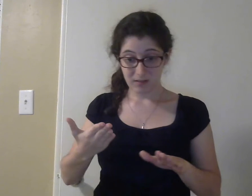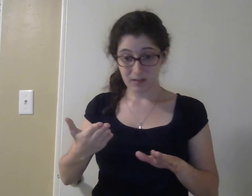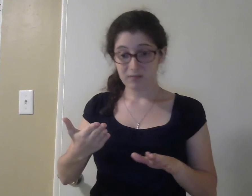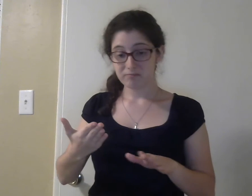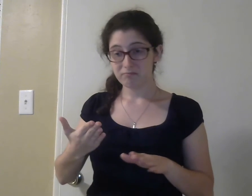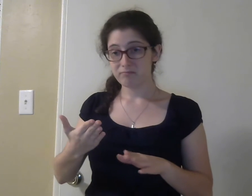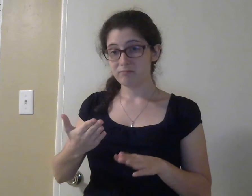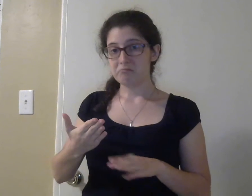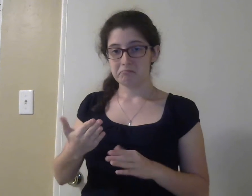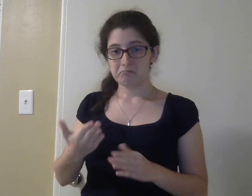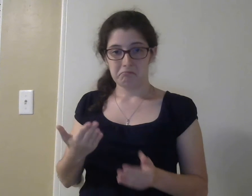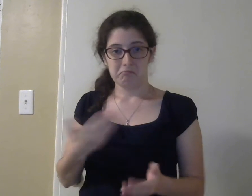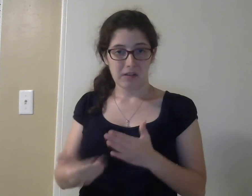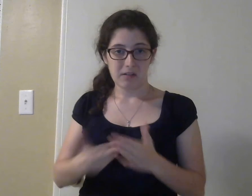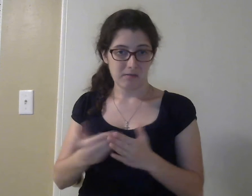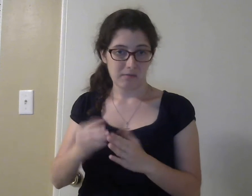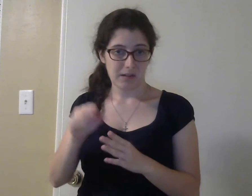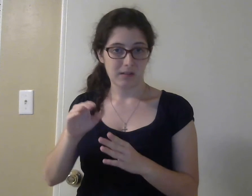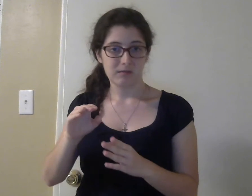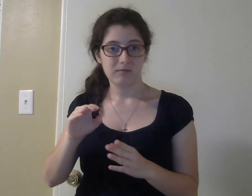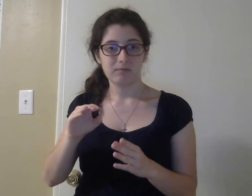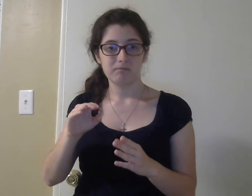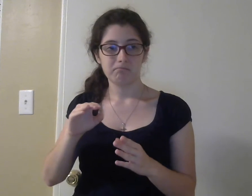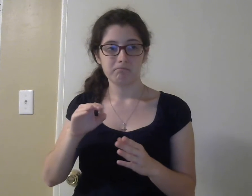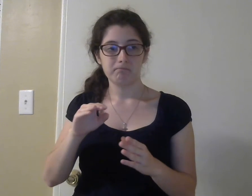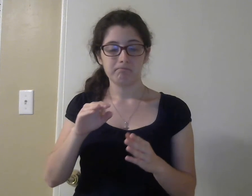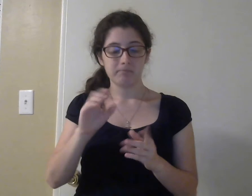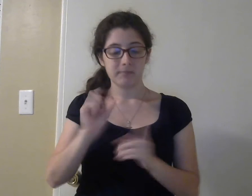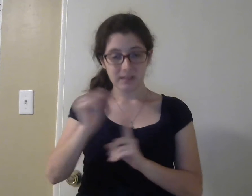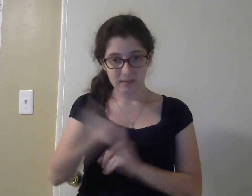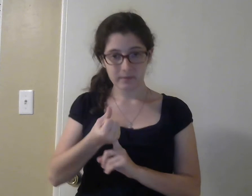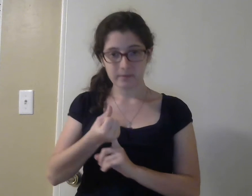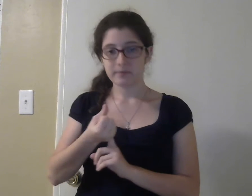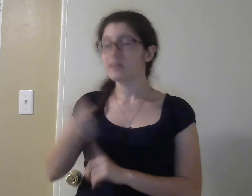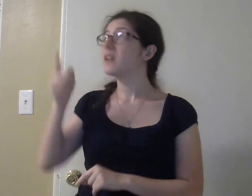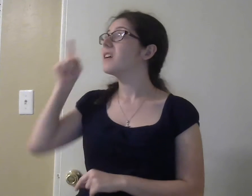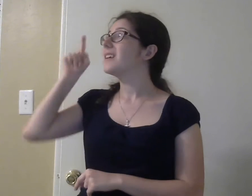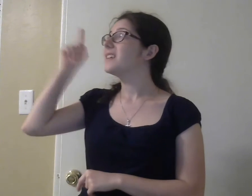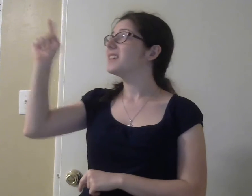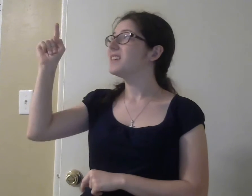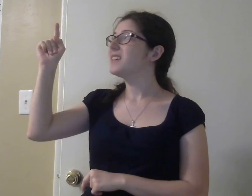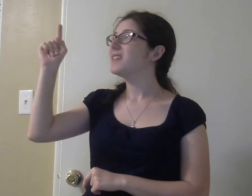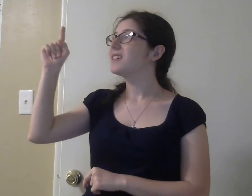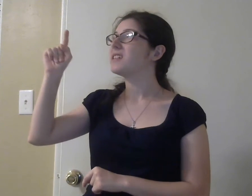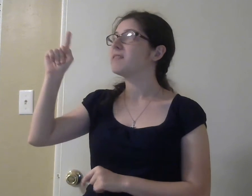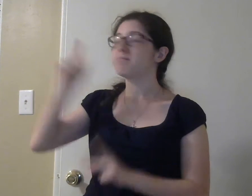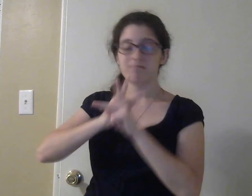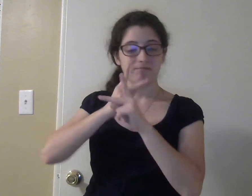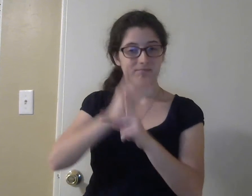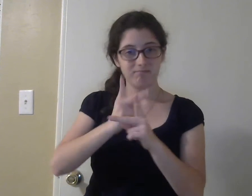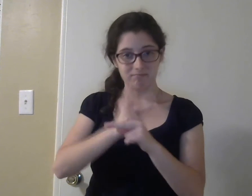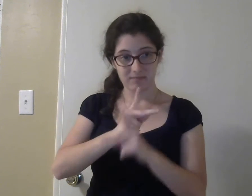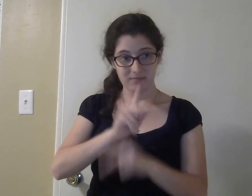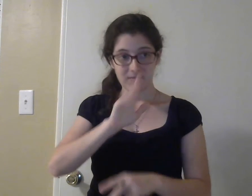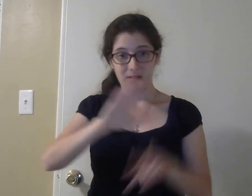afternoon. My God will supply every need of yours according to his riches and glory in Christ